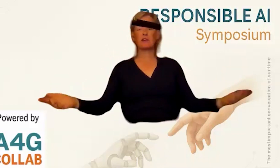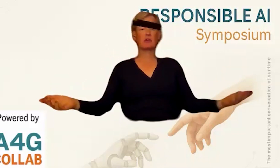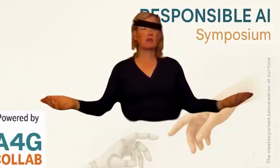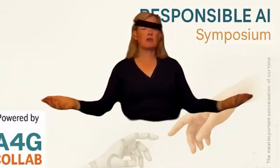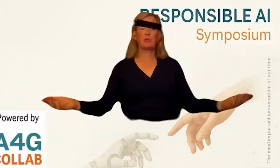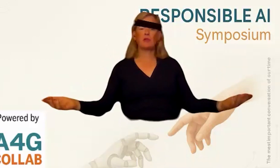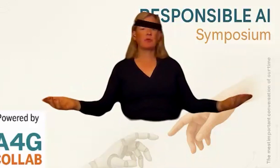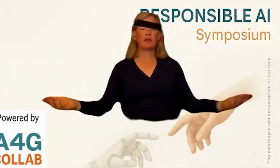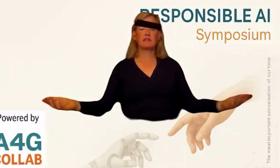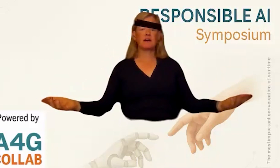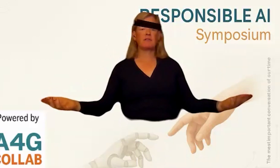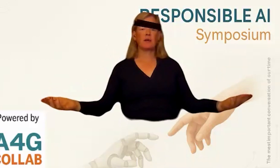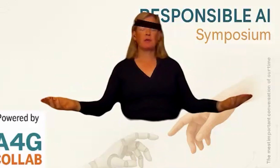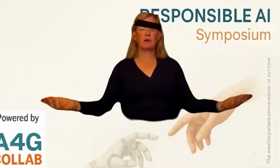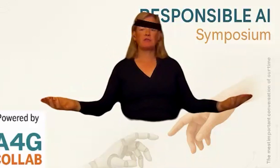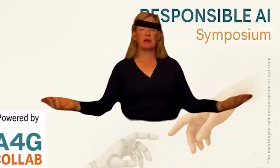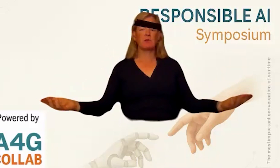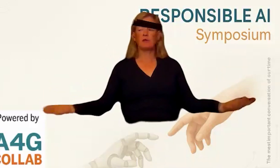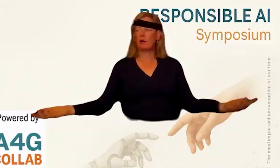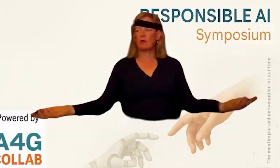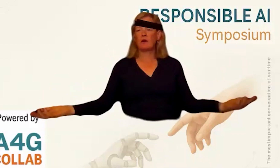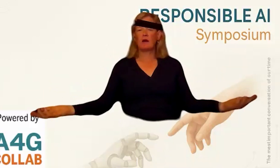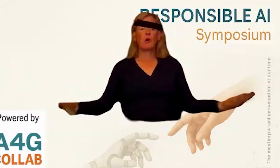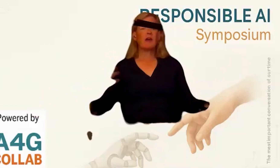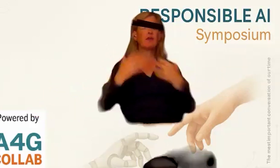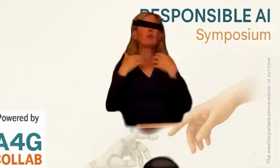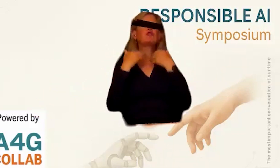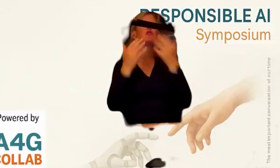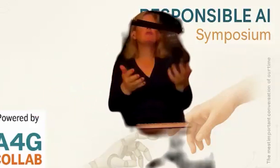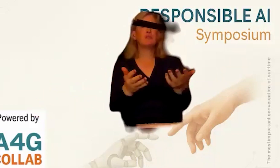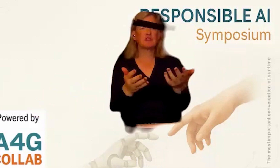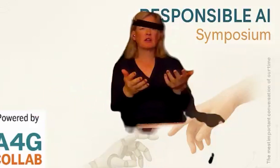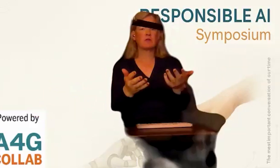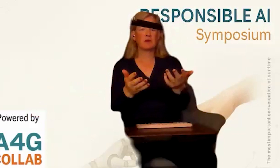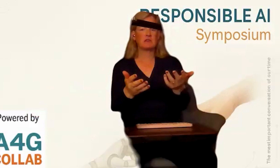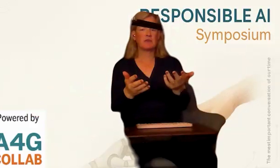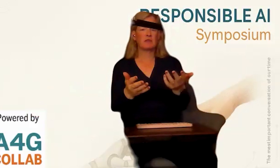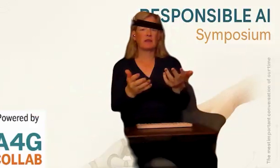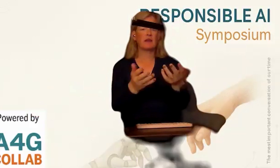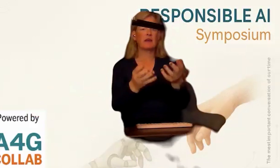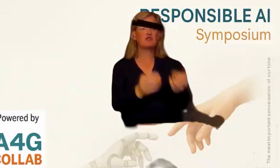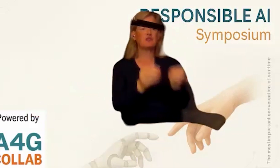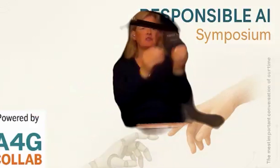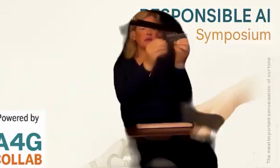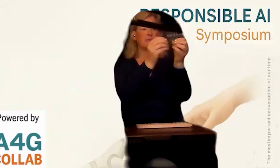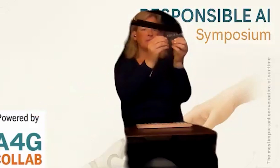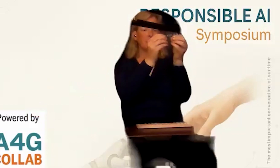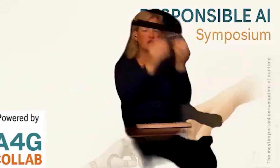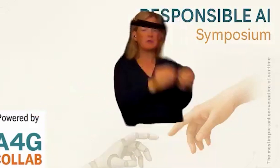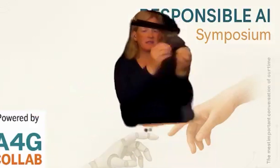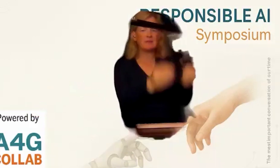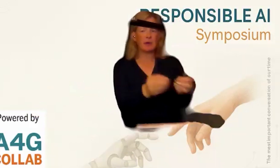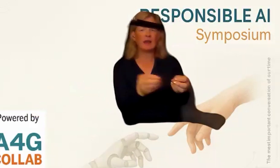the standard boilerplate stuff up on the website. Well, no. If our sole fiduciary responsibility is to